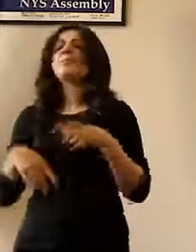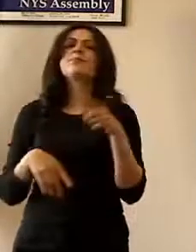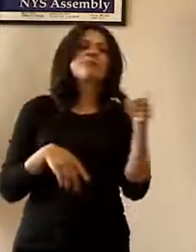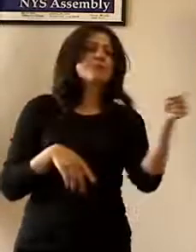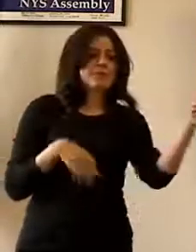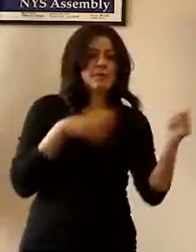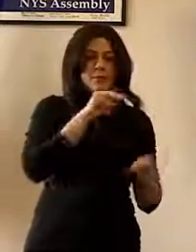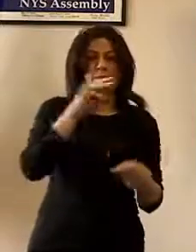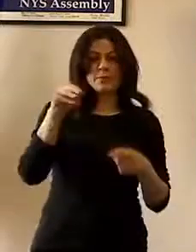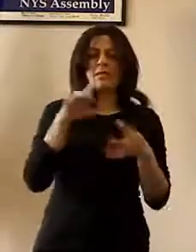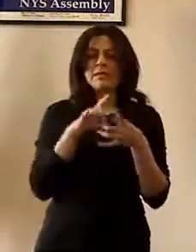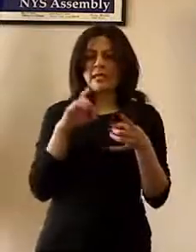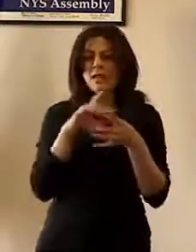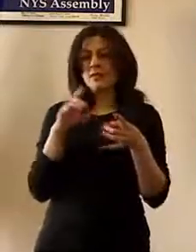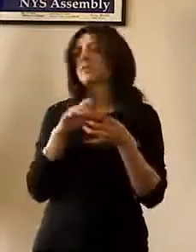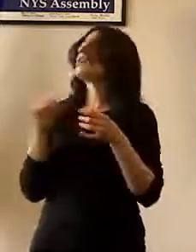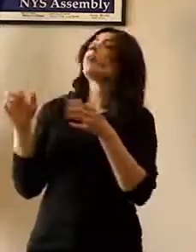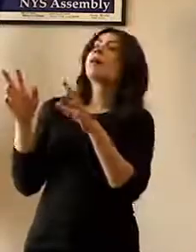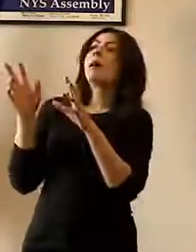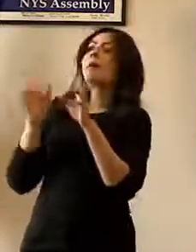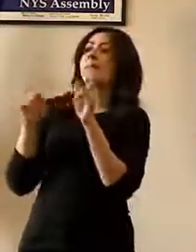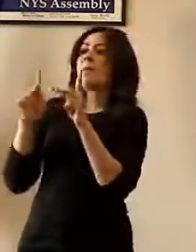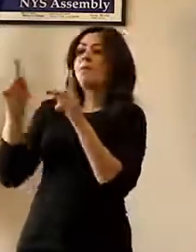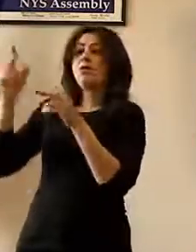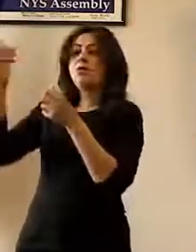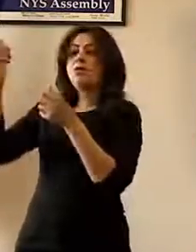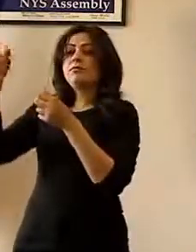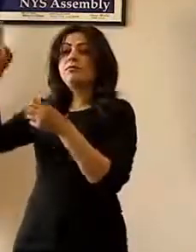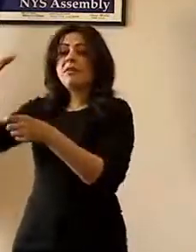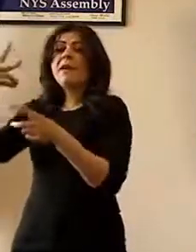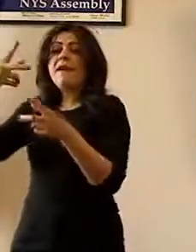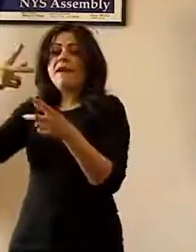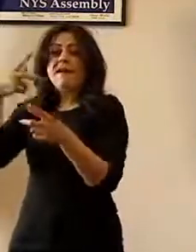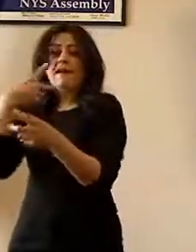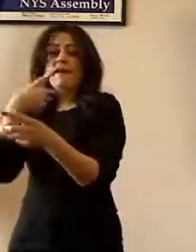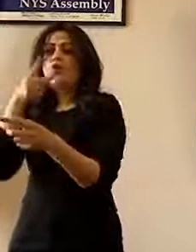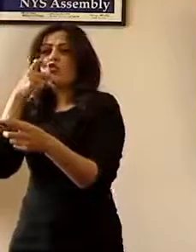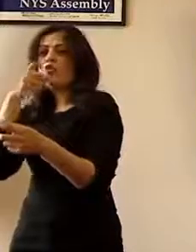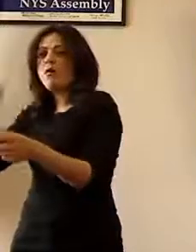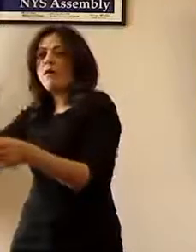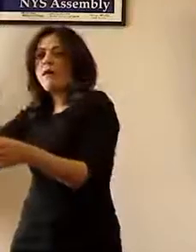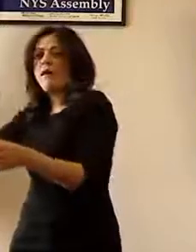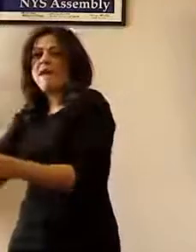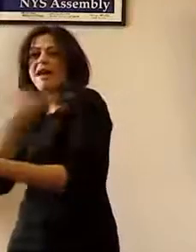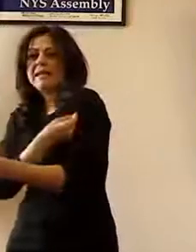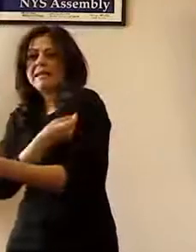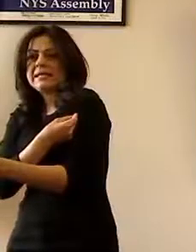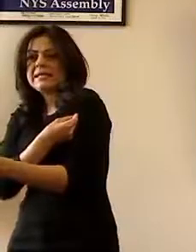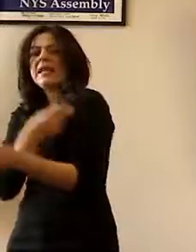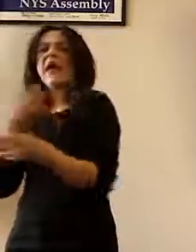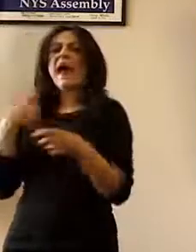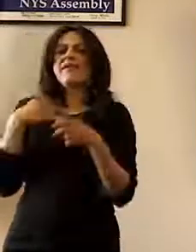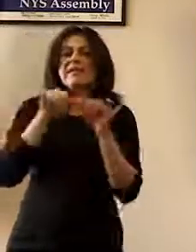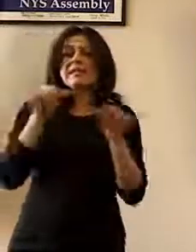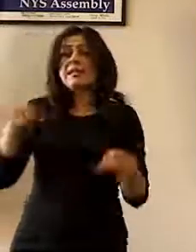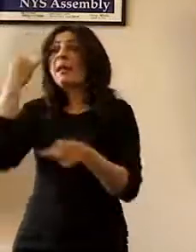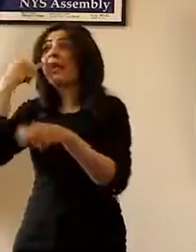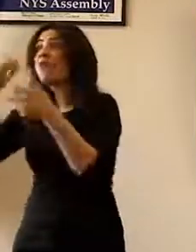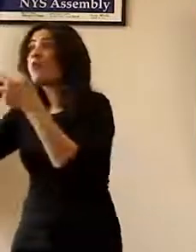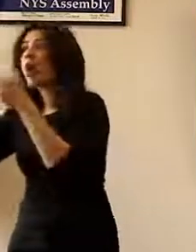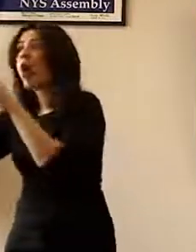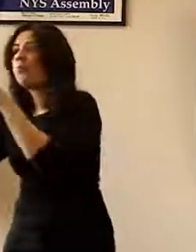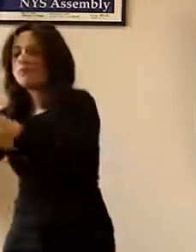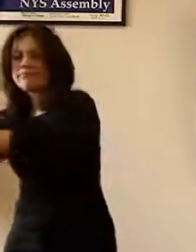event through the VAERS system, right? This is the Vaccine Correct. Adverse Right. Event Reporting System. And a